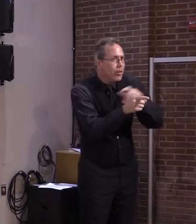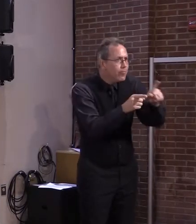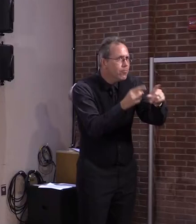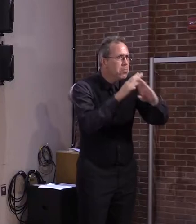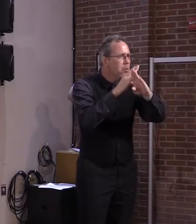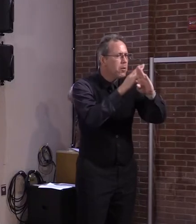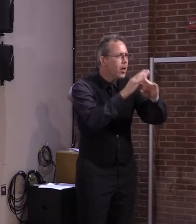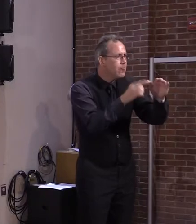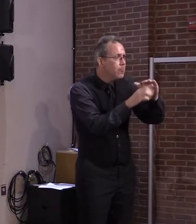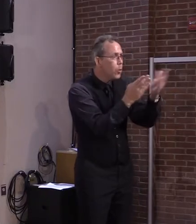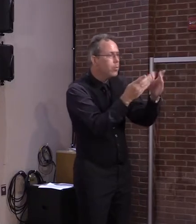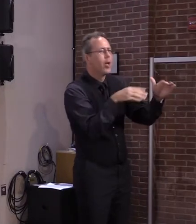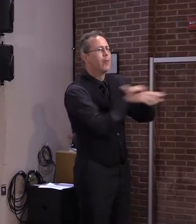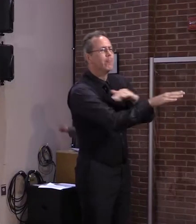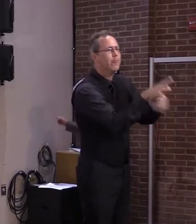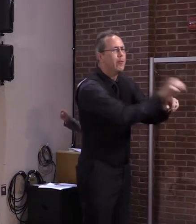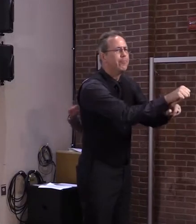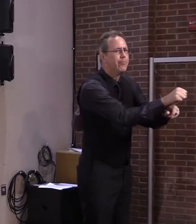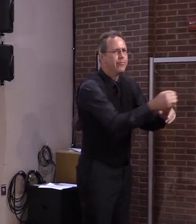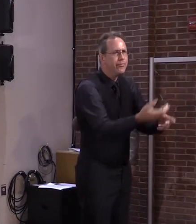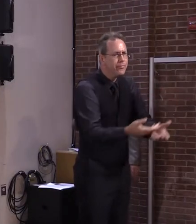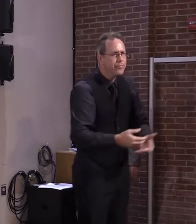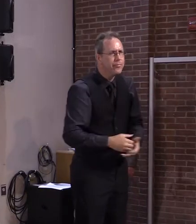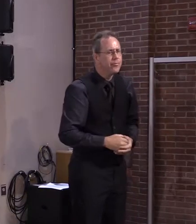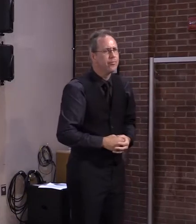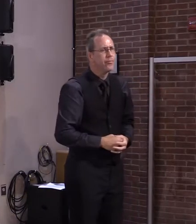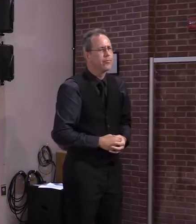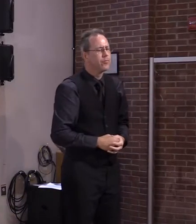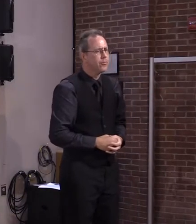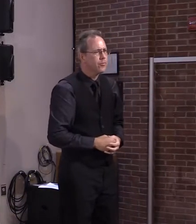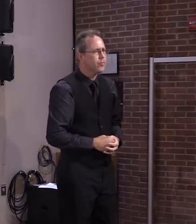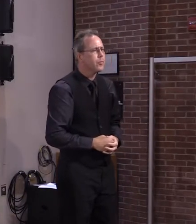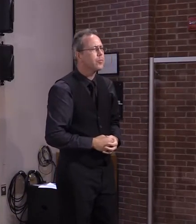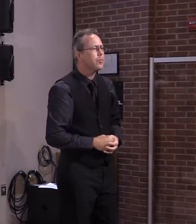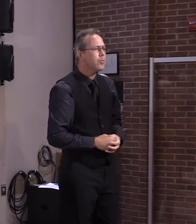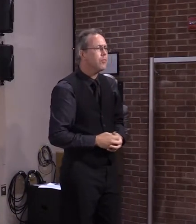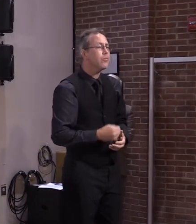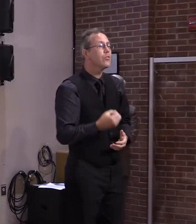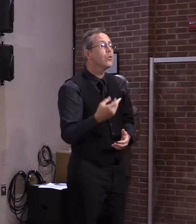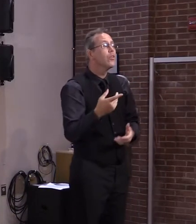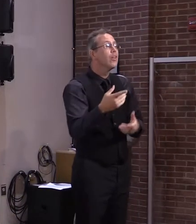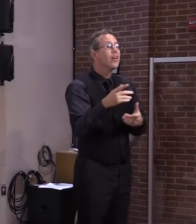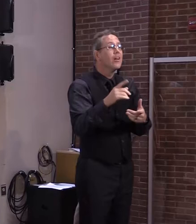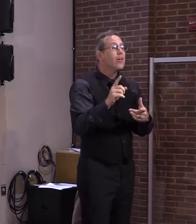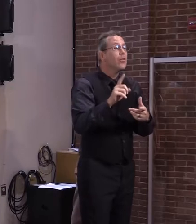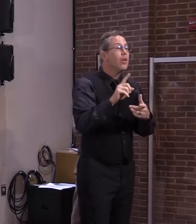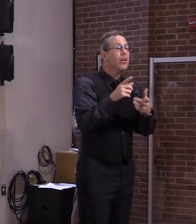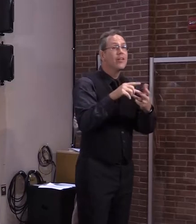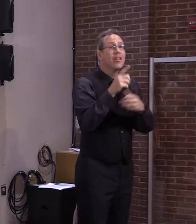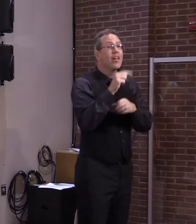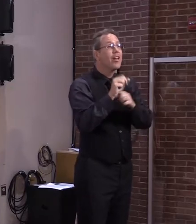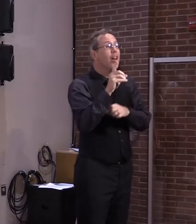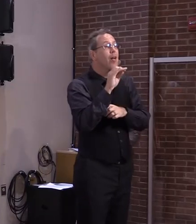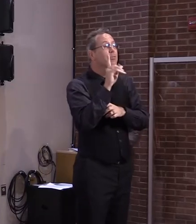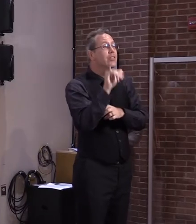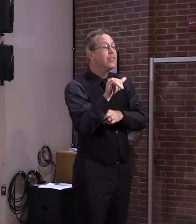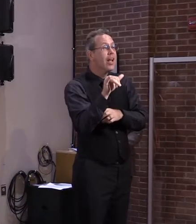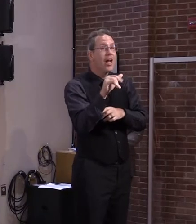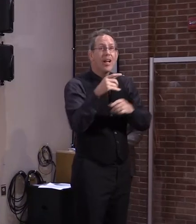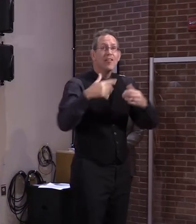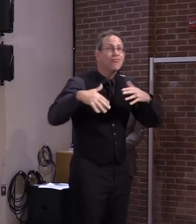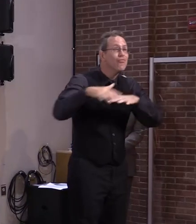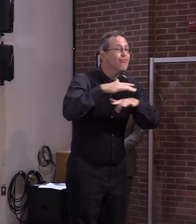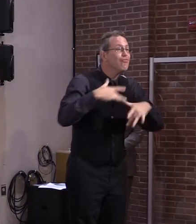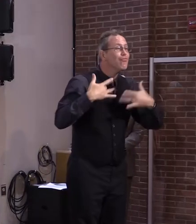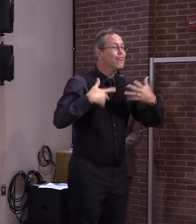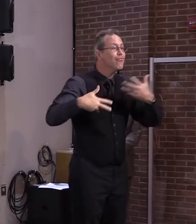they're on this sort of decline. Even behavioral changes like Labor Day doesn't necessarily mean that their case trends are going to reverse. But again, here in Vermont, with